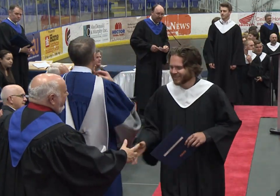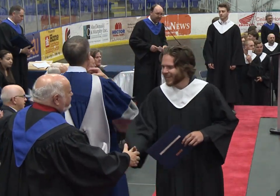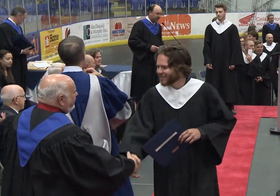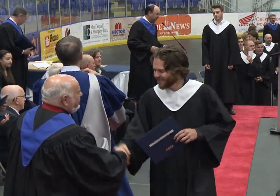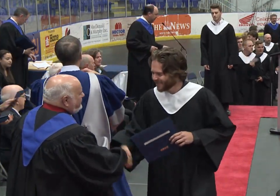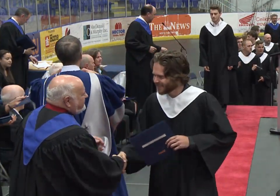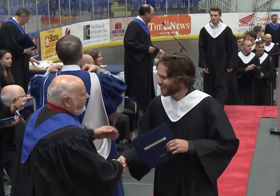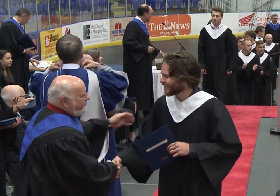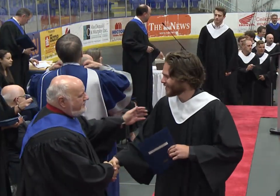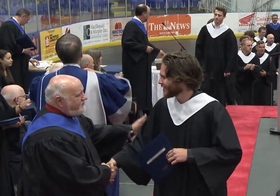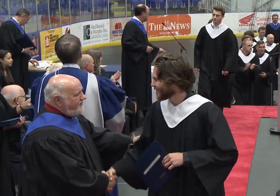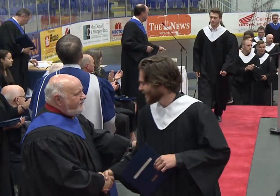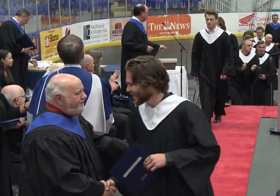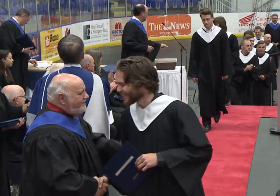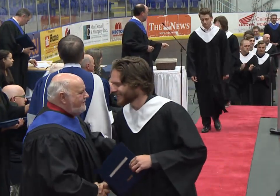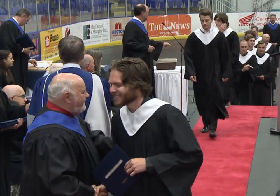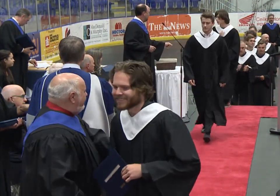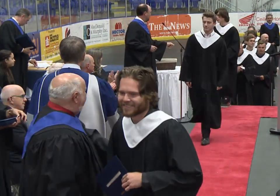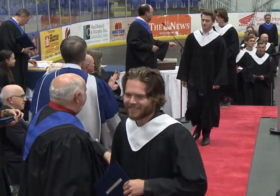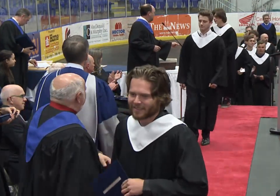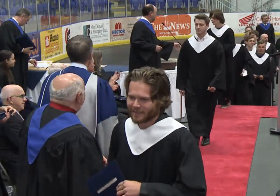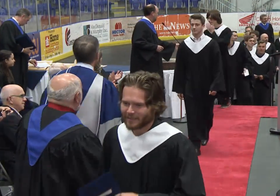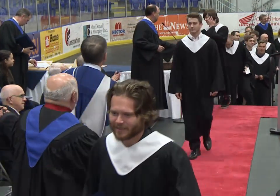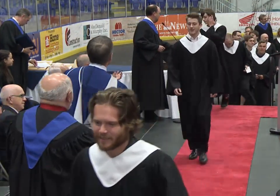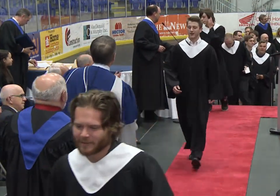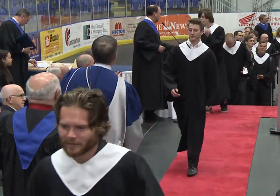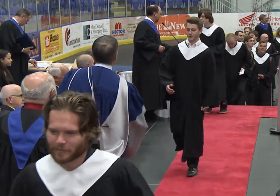Logan Clements.